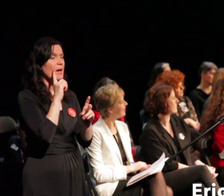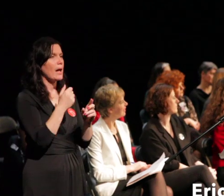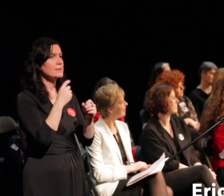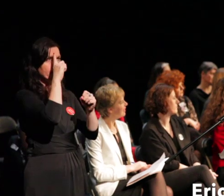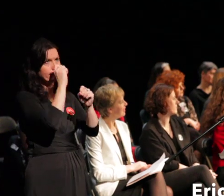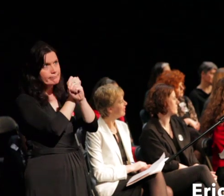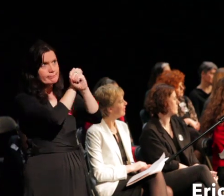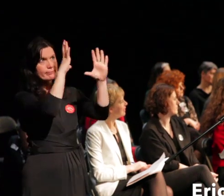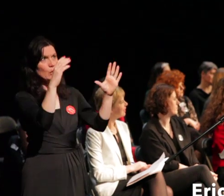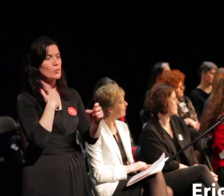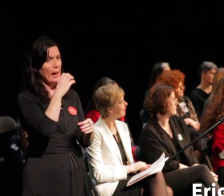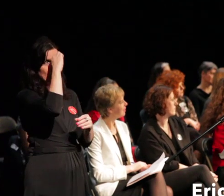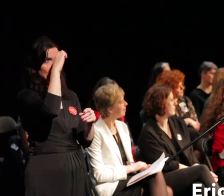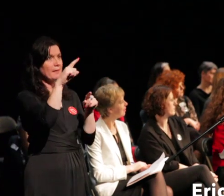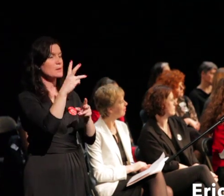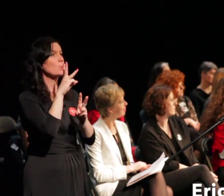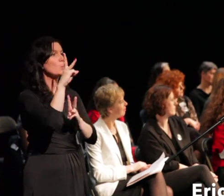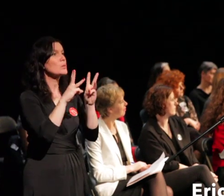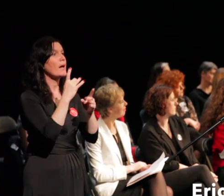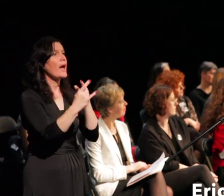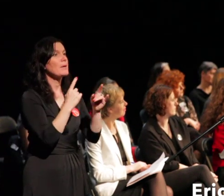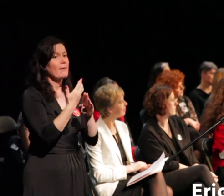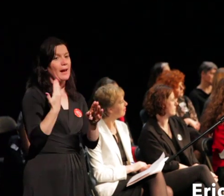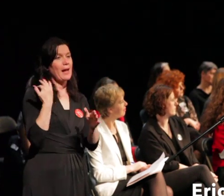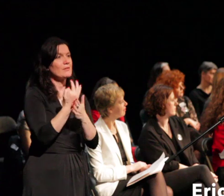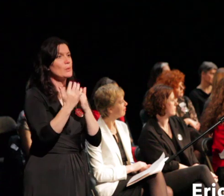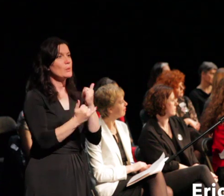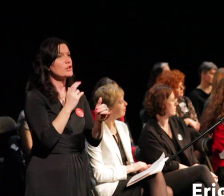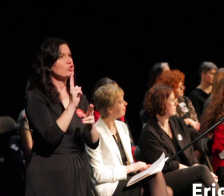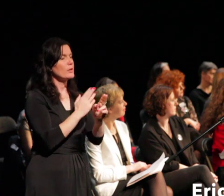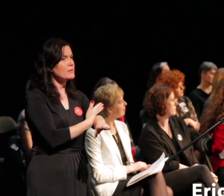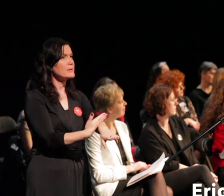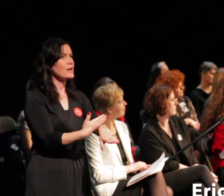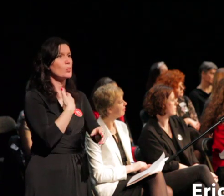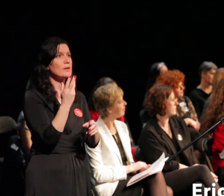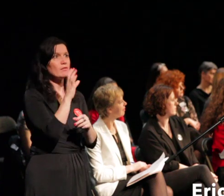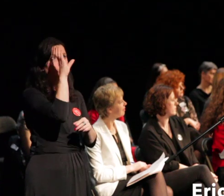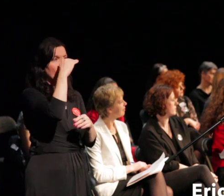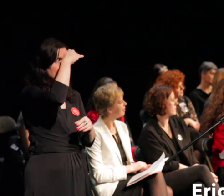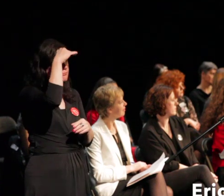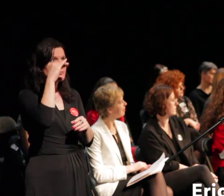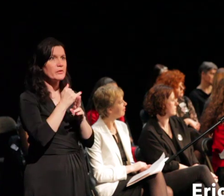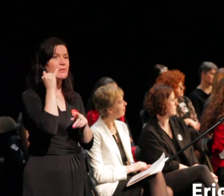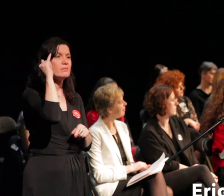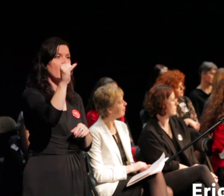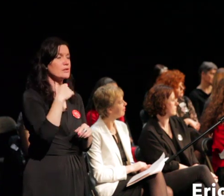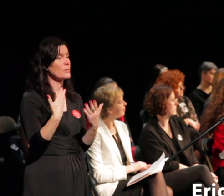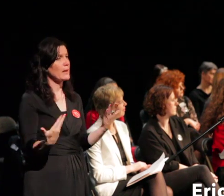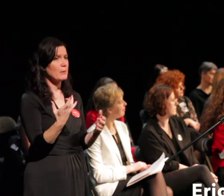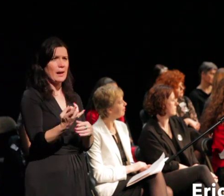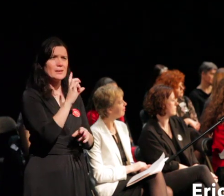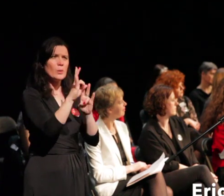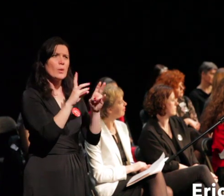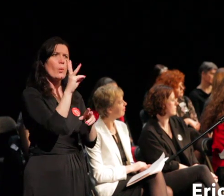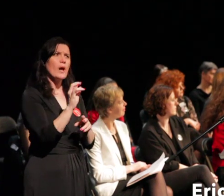have anticipated this and would have been looking for the past few years to commission. They wouldn't have had to look very far. It begs the question, why